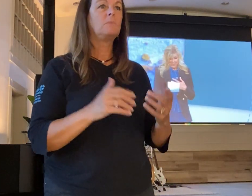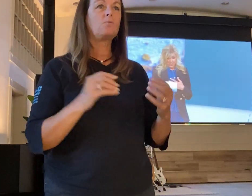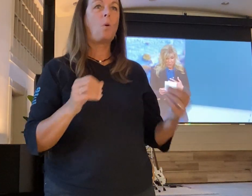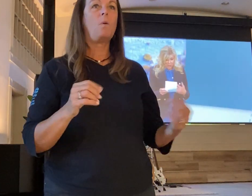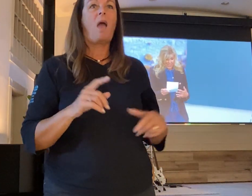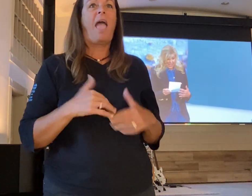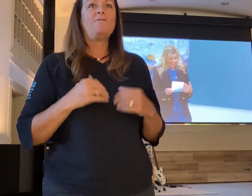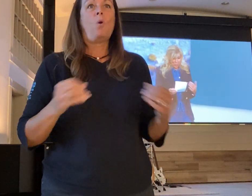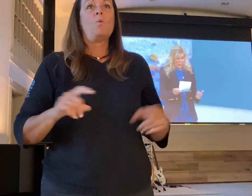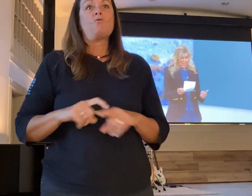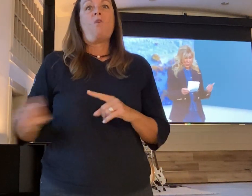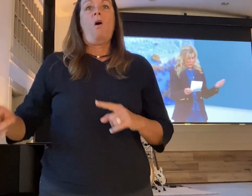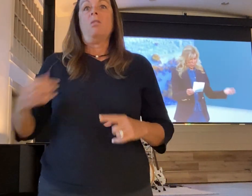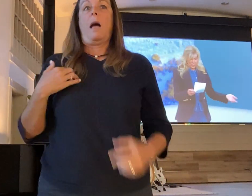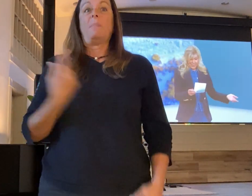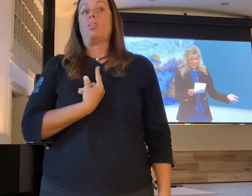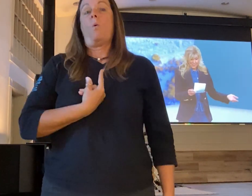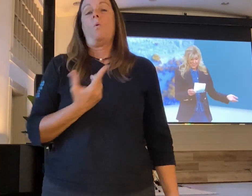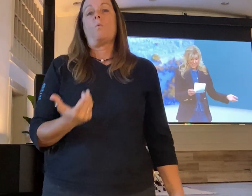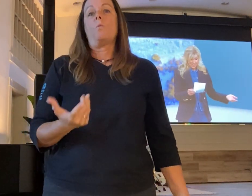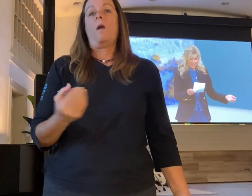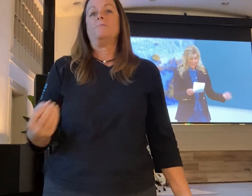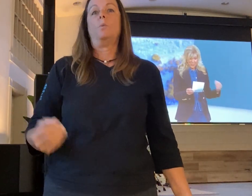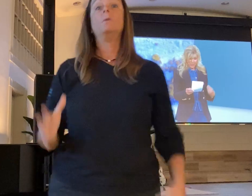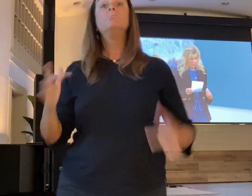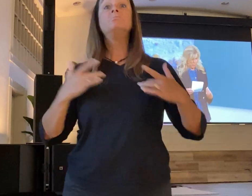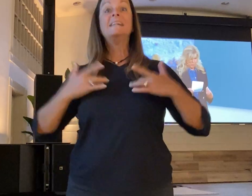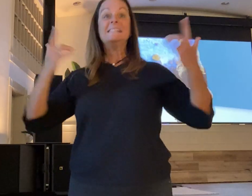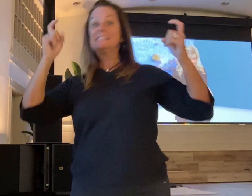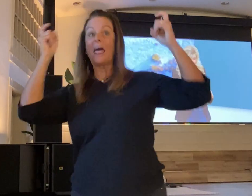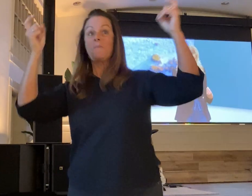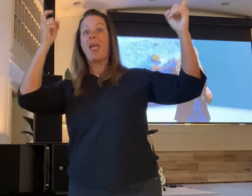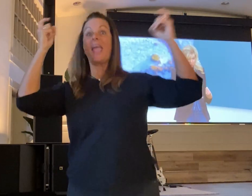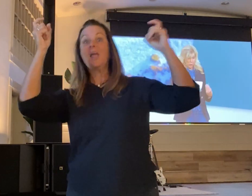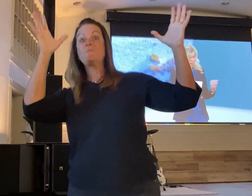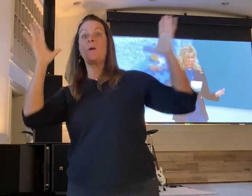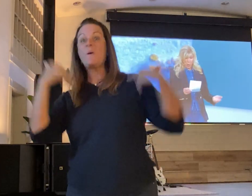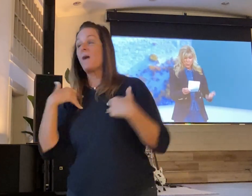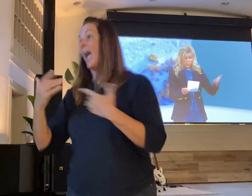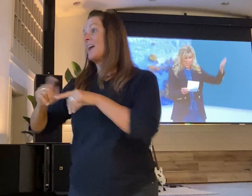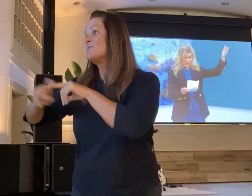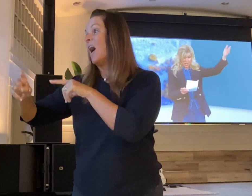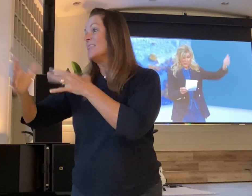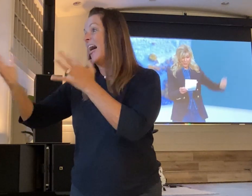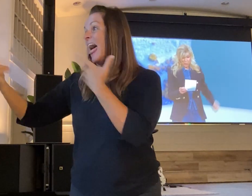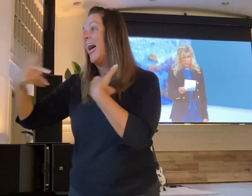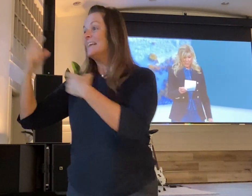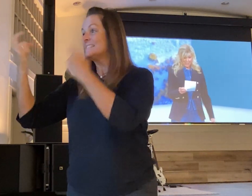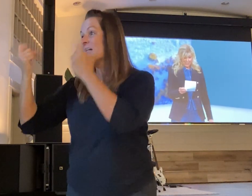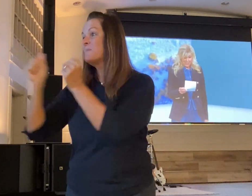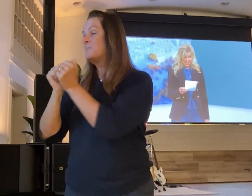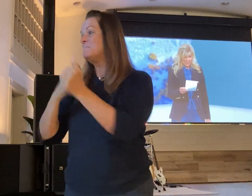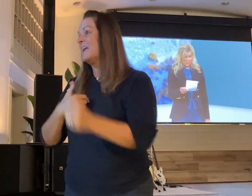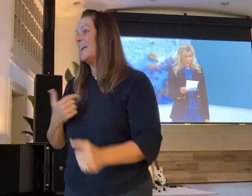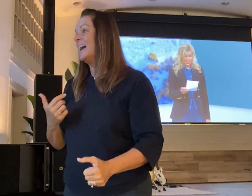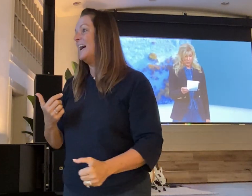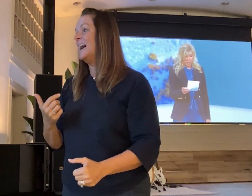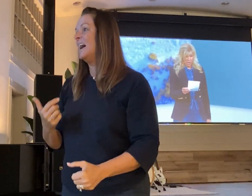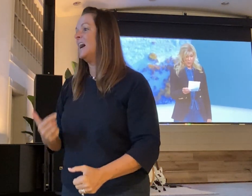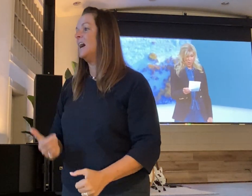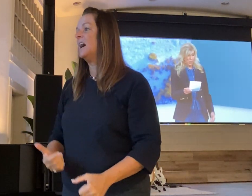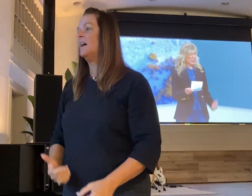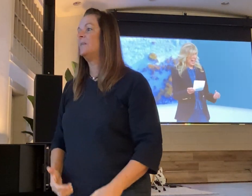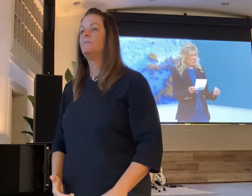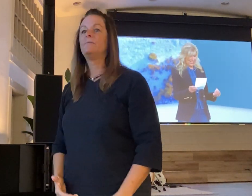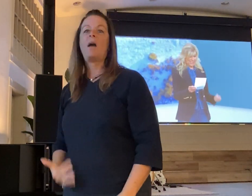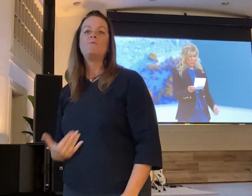alone. You're looking at the weekend with no plans. You feel like a loser. You'd rather post your tough times on social media than